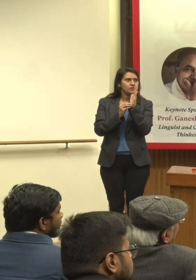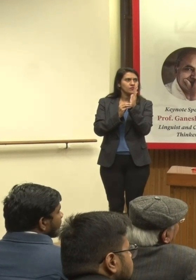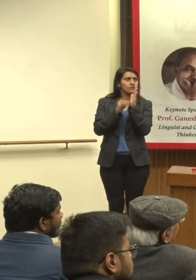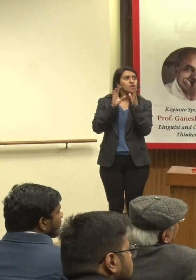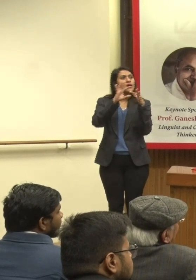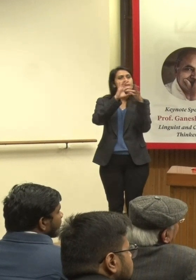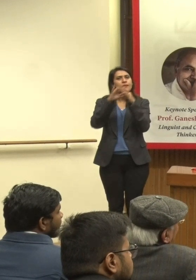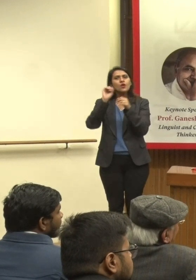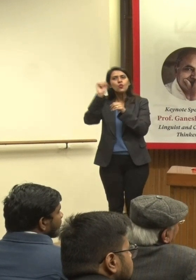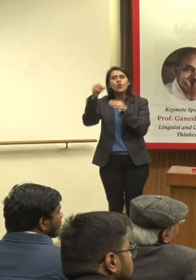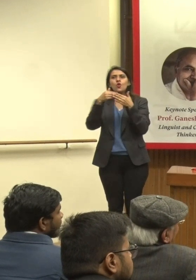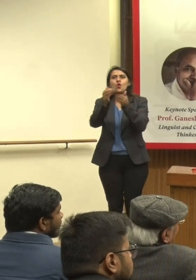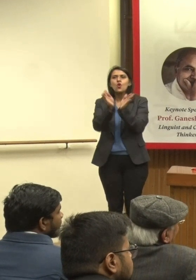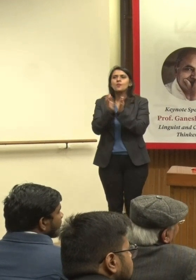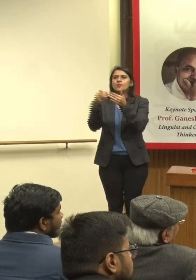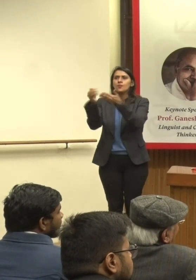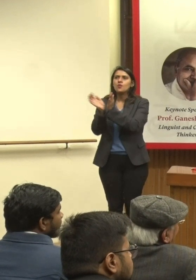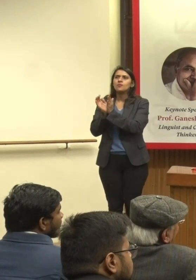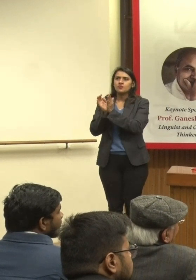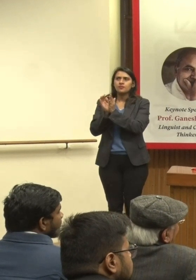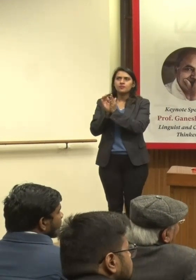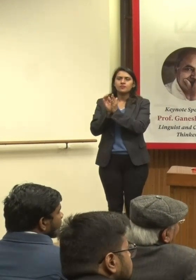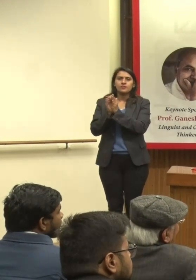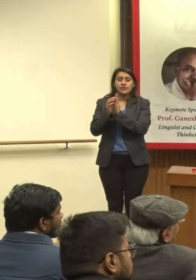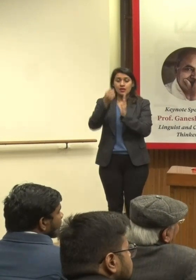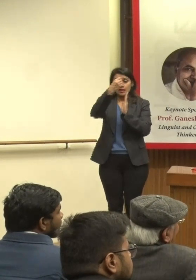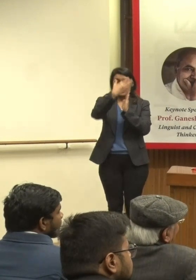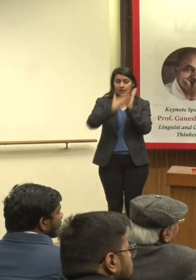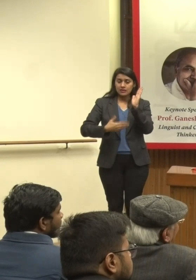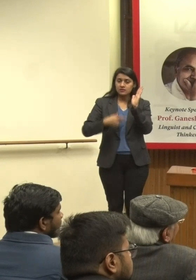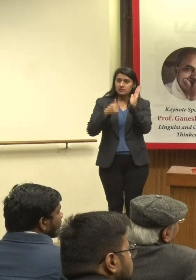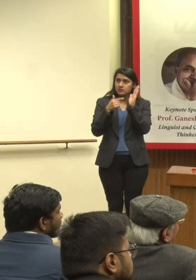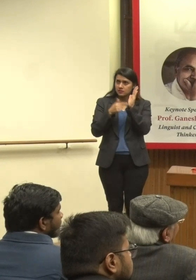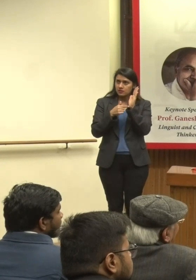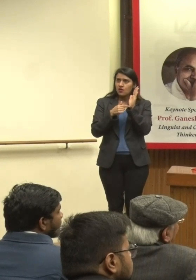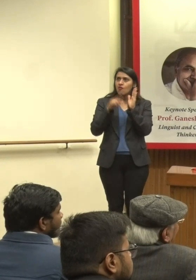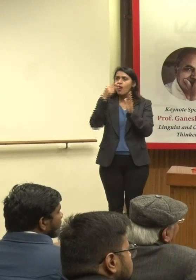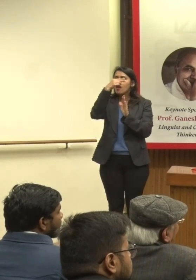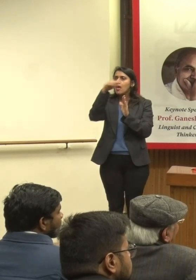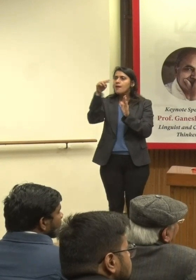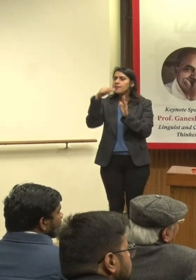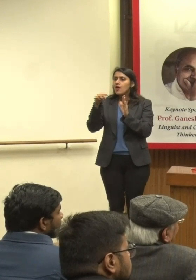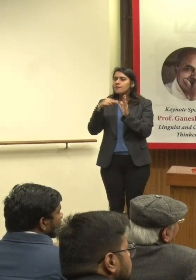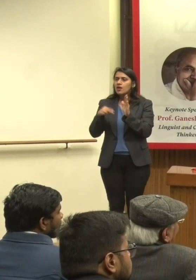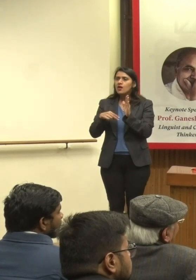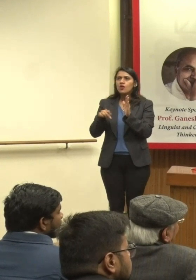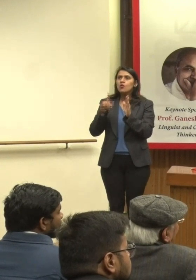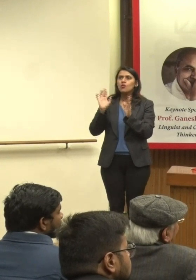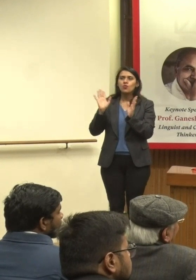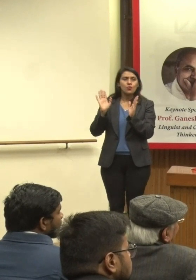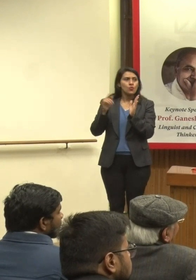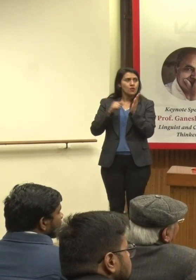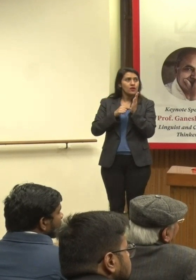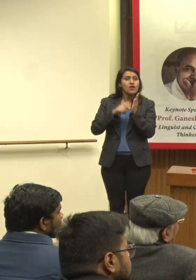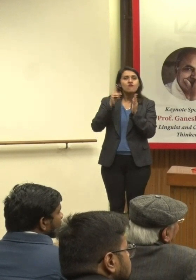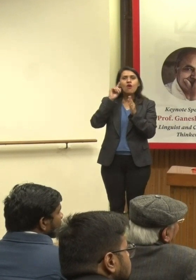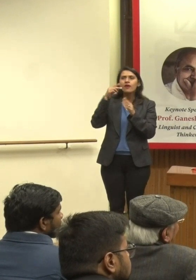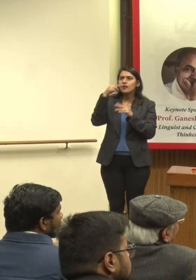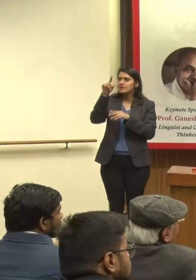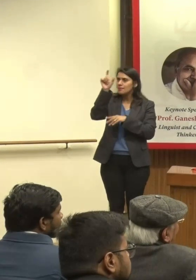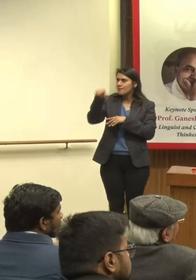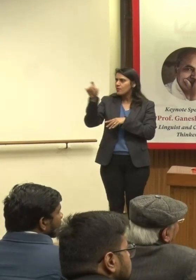their communities. And so the list was not the list of names of offenders, but it was the list of